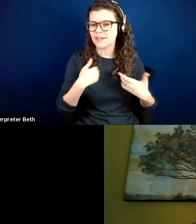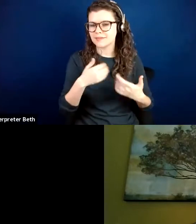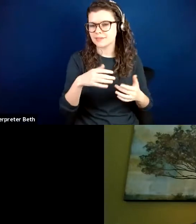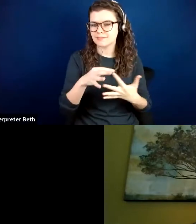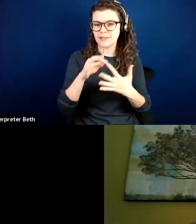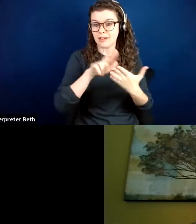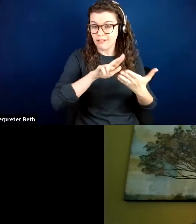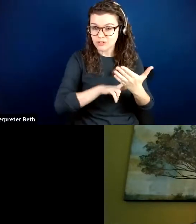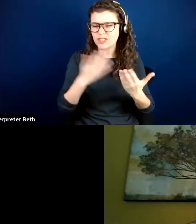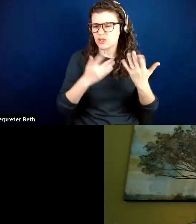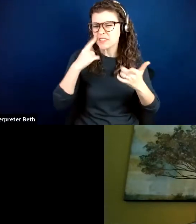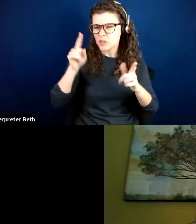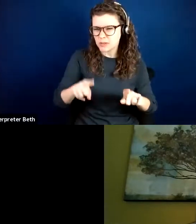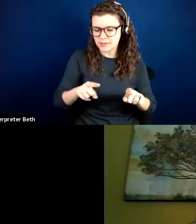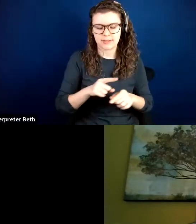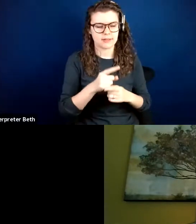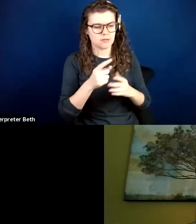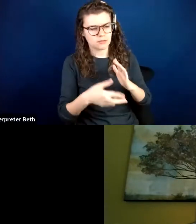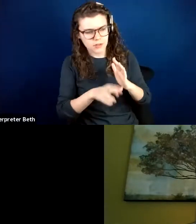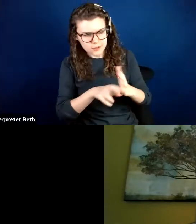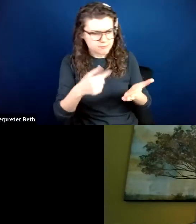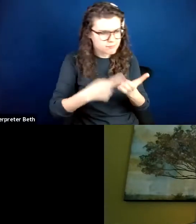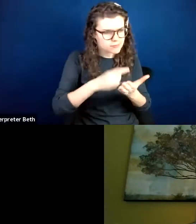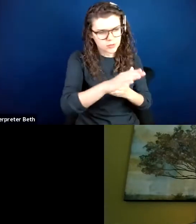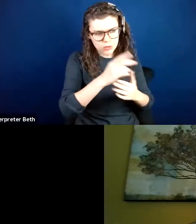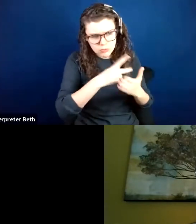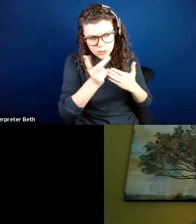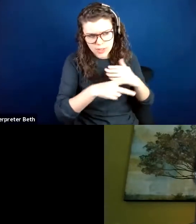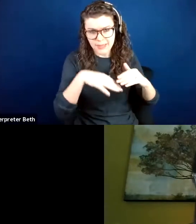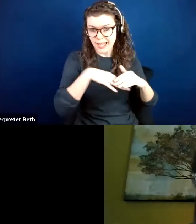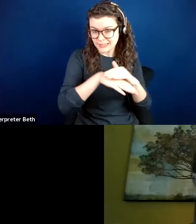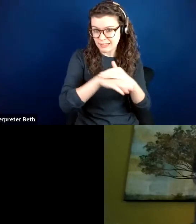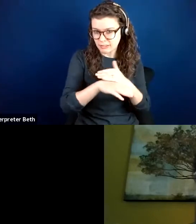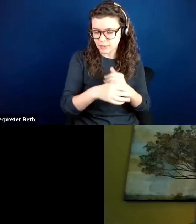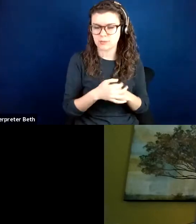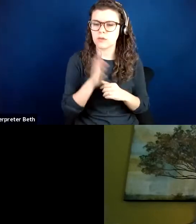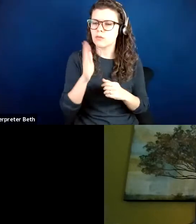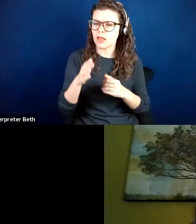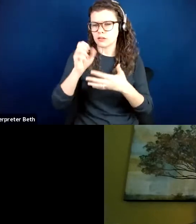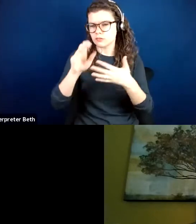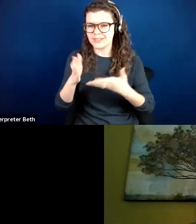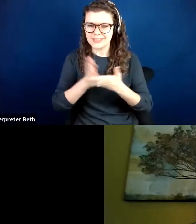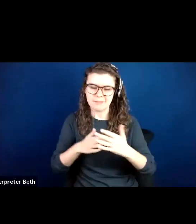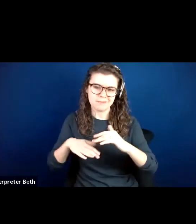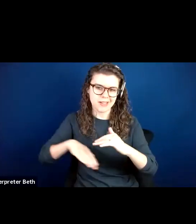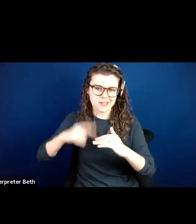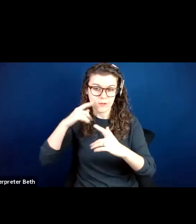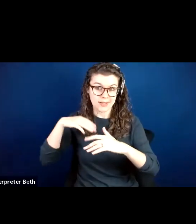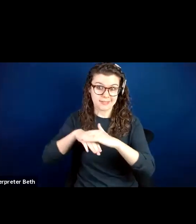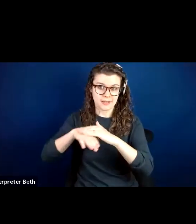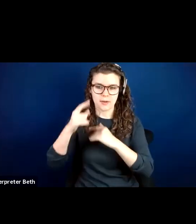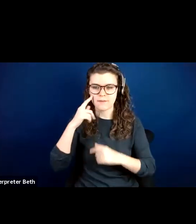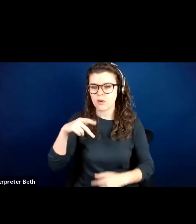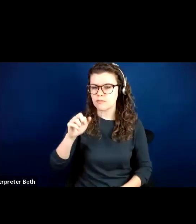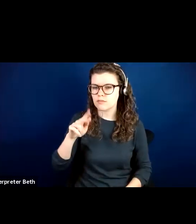accessibility reviews. We'll quickly review accessibility basics for parks and recreation, and then